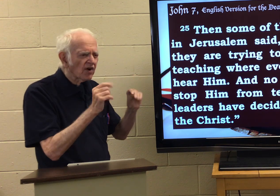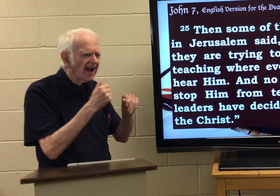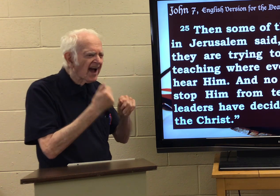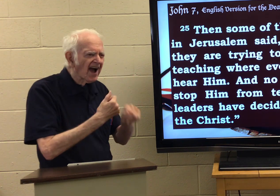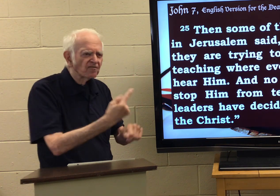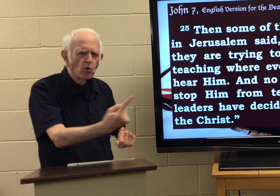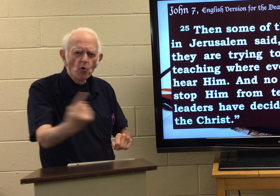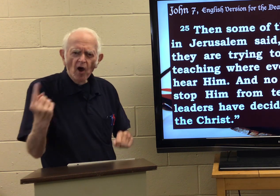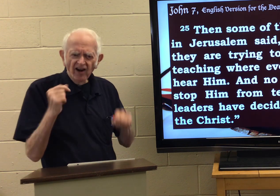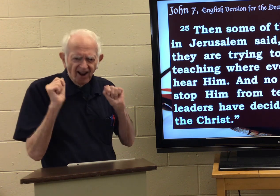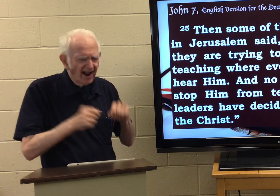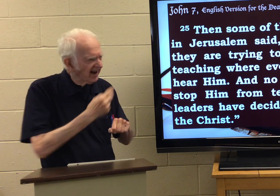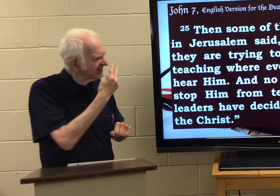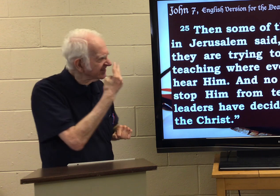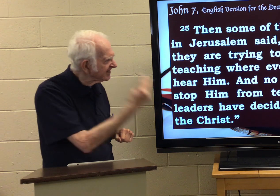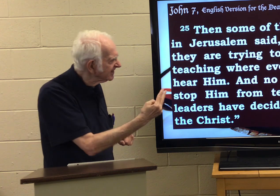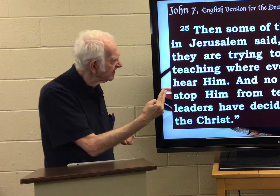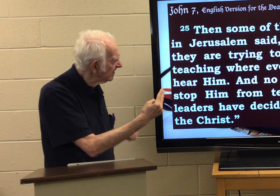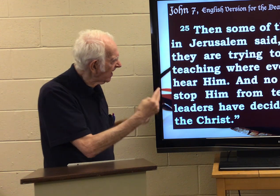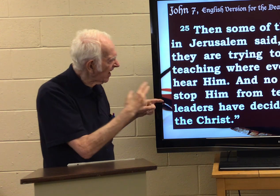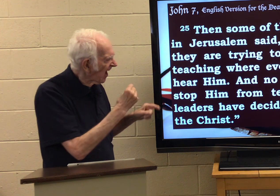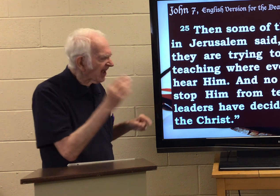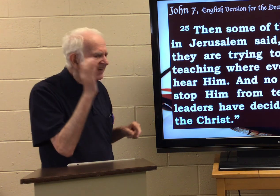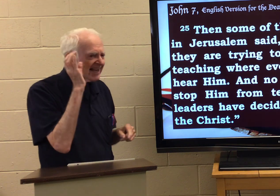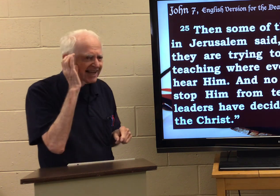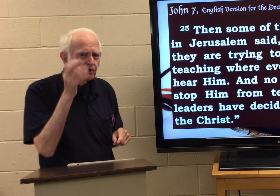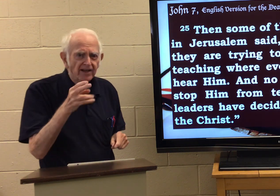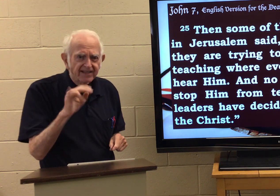where everyone can see and to hear him,